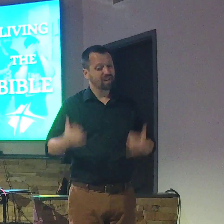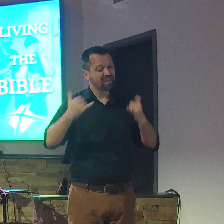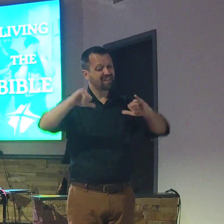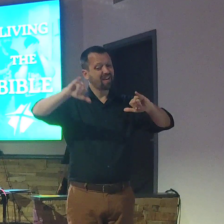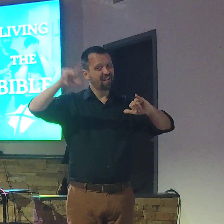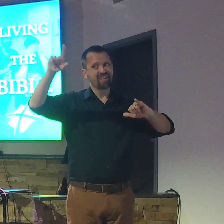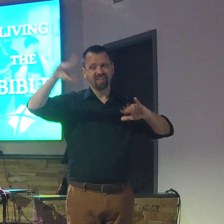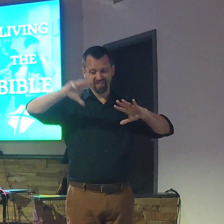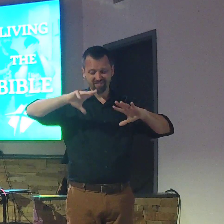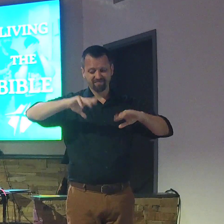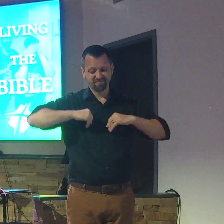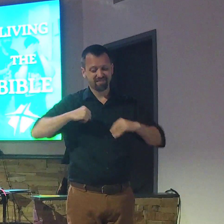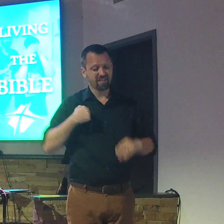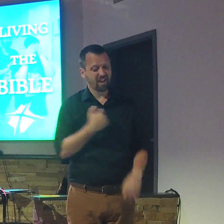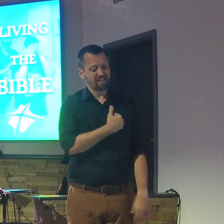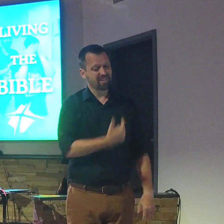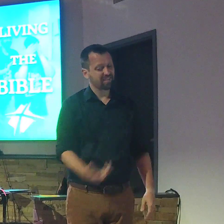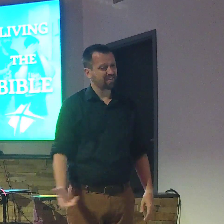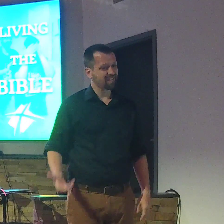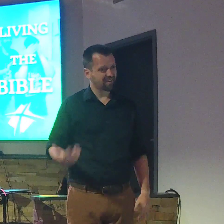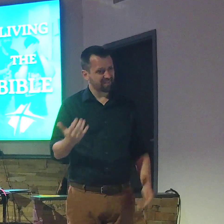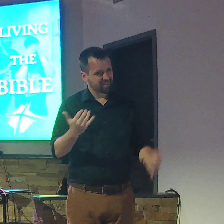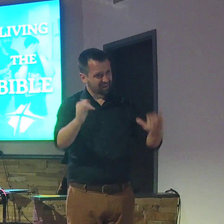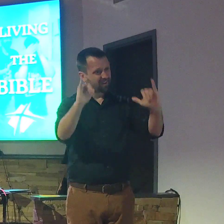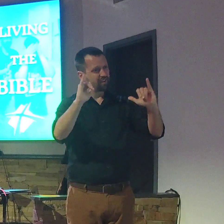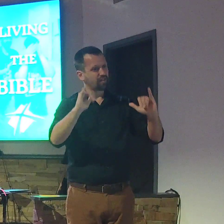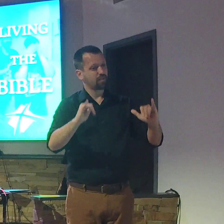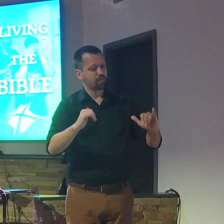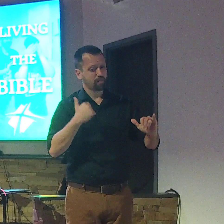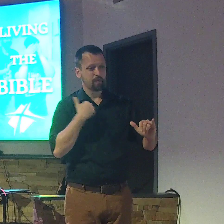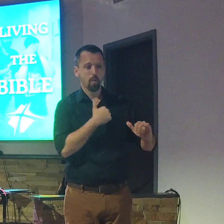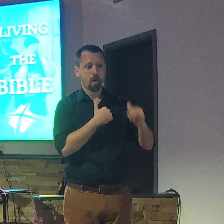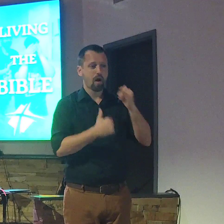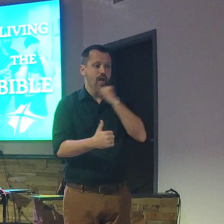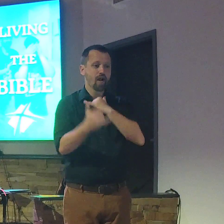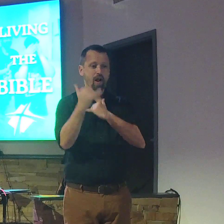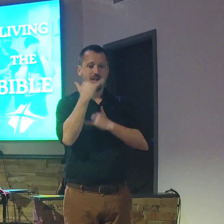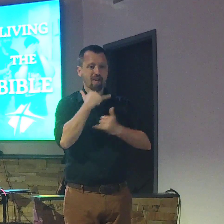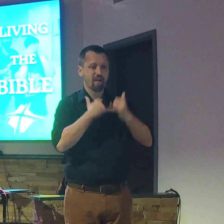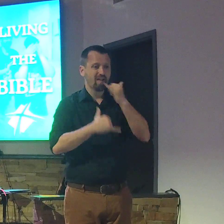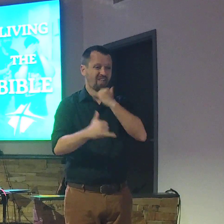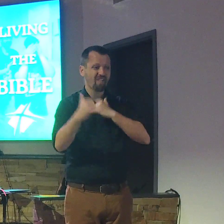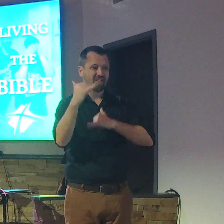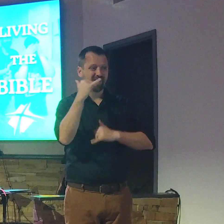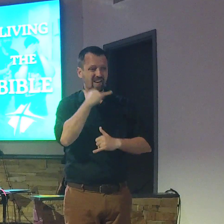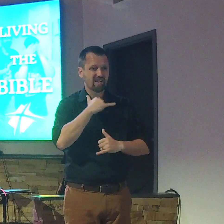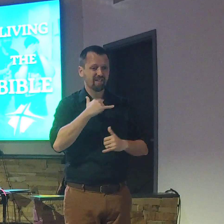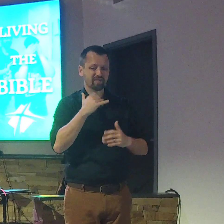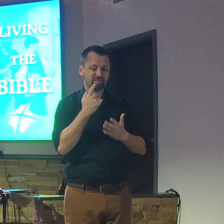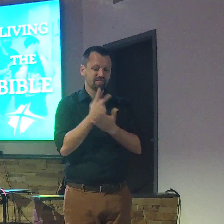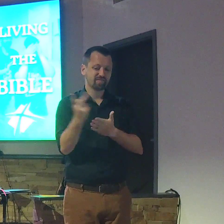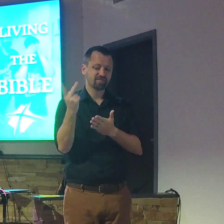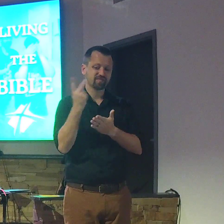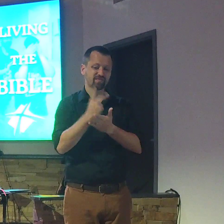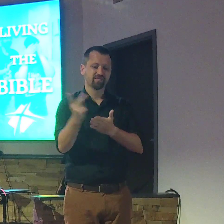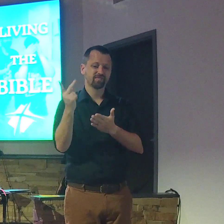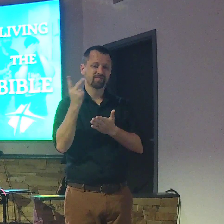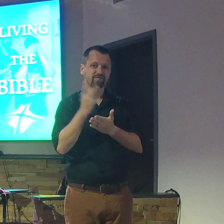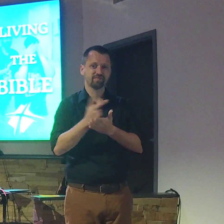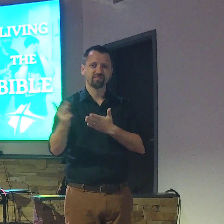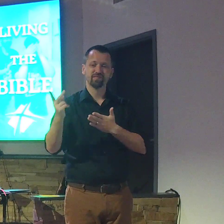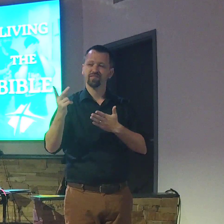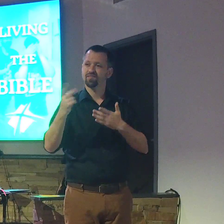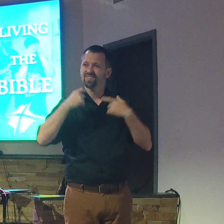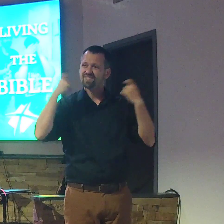us. Amen? In spite of all of our faults, in spite of all of our failures, in spite of all of